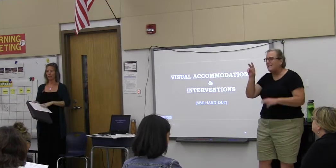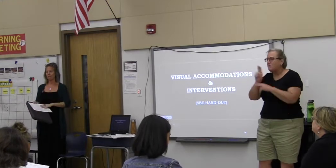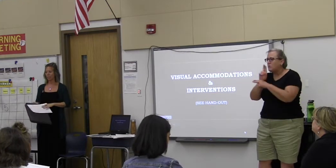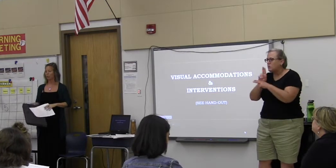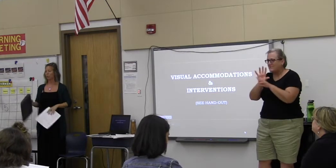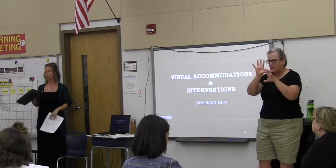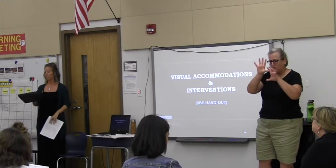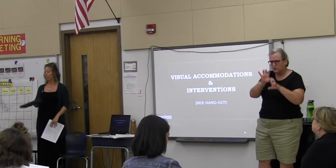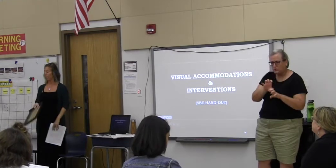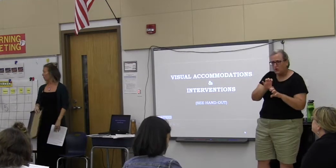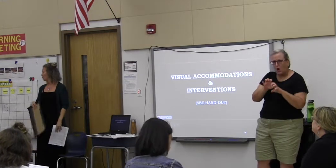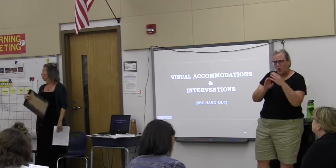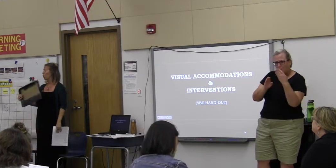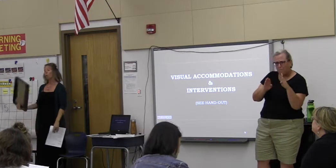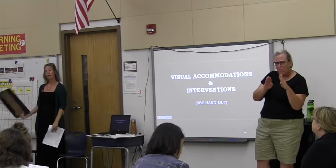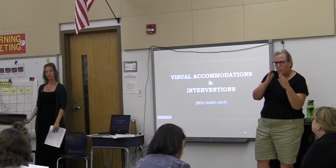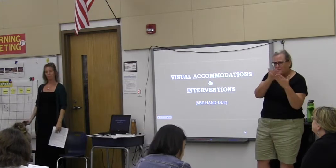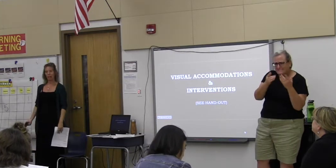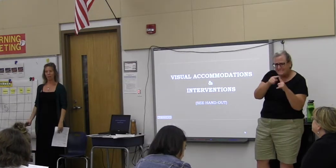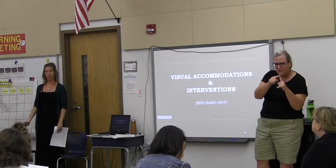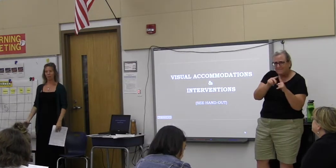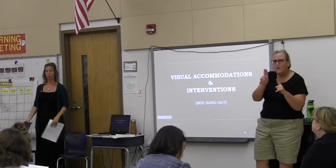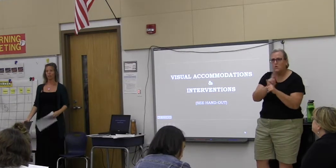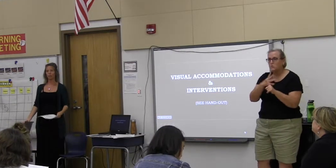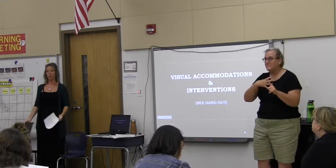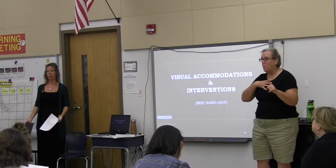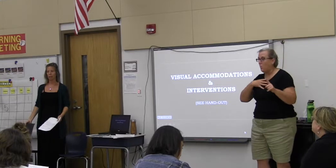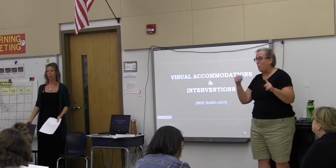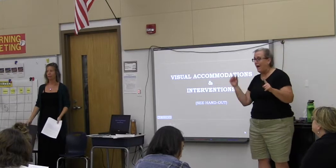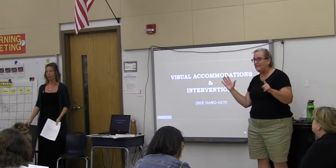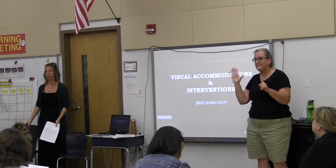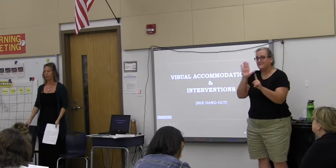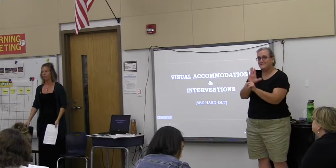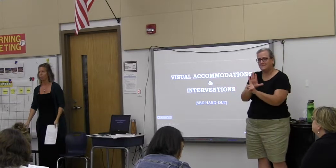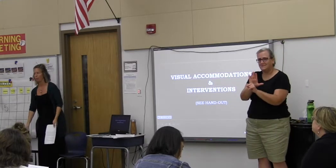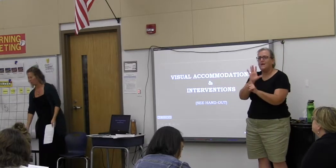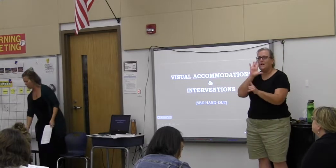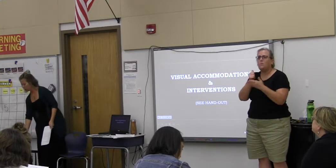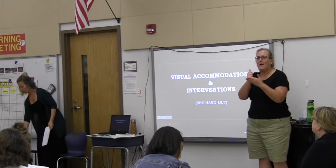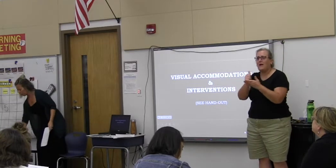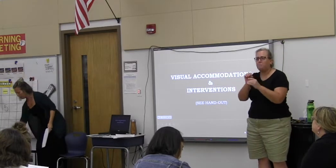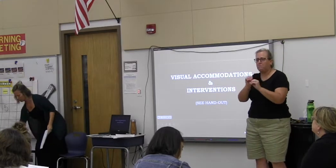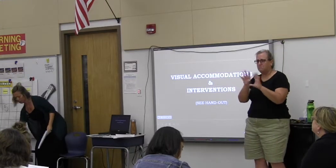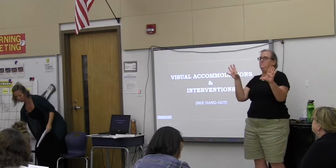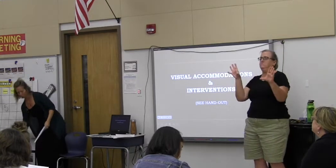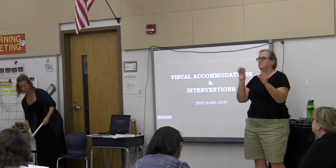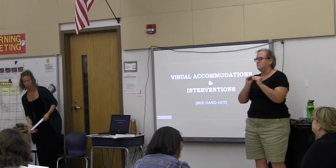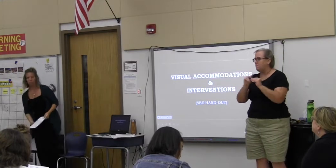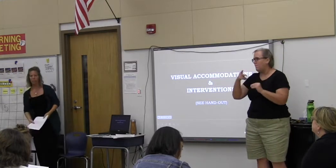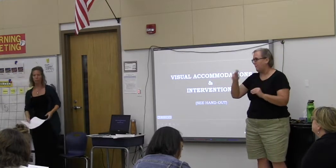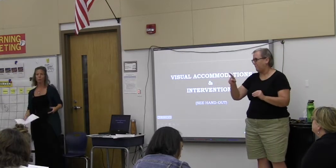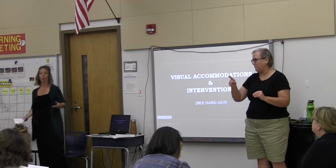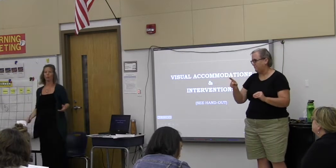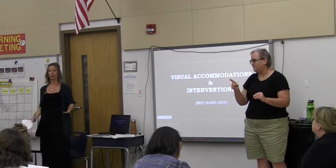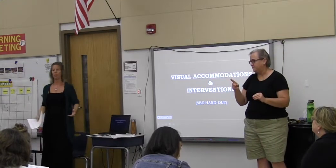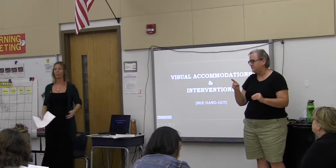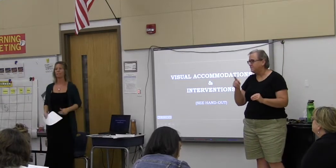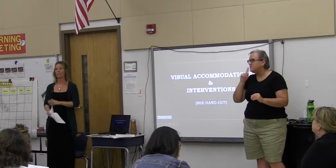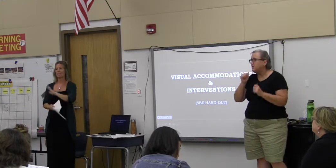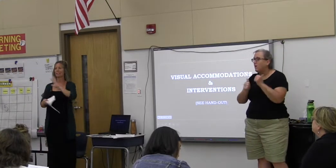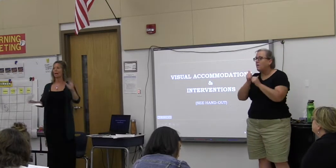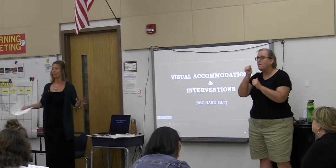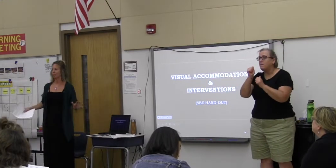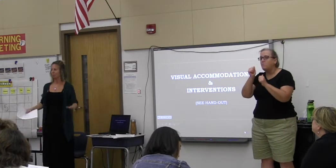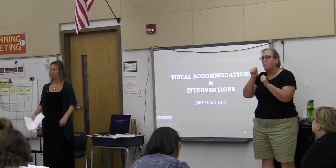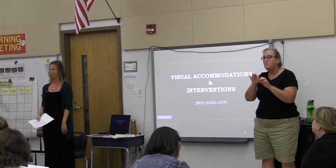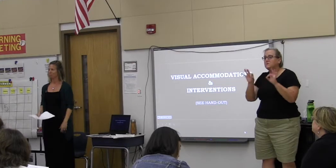a dark color, using a white background or a lighter color background is going to be really beneficial for them. The most important thing is